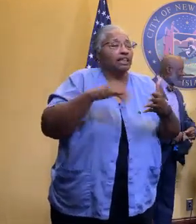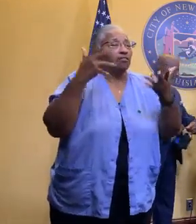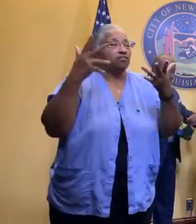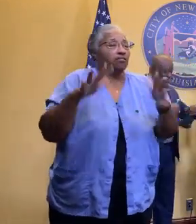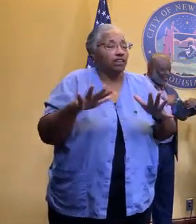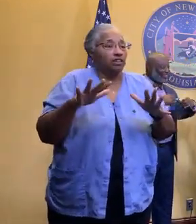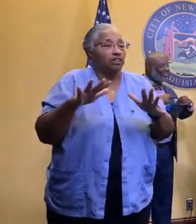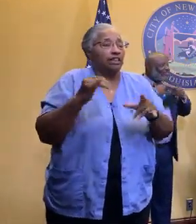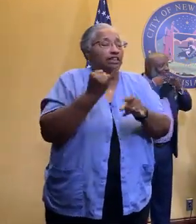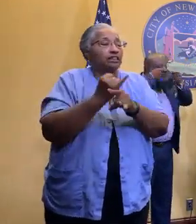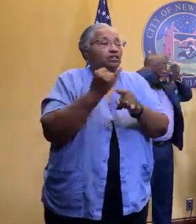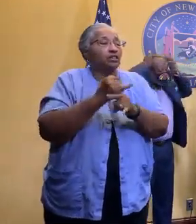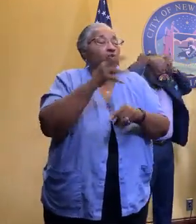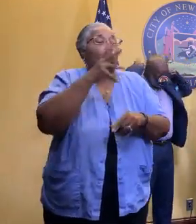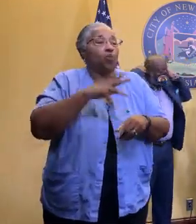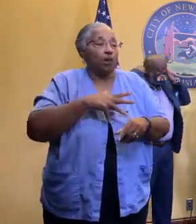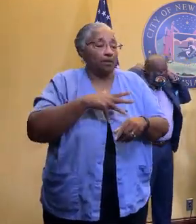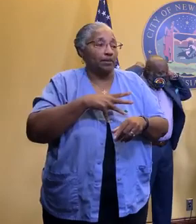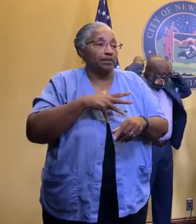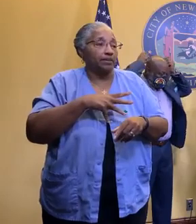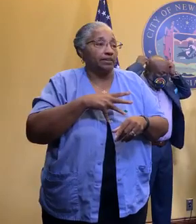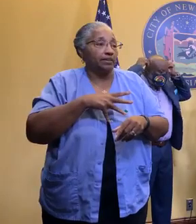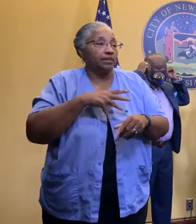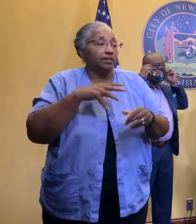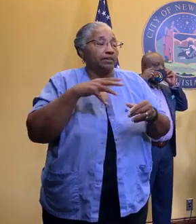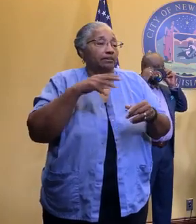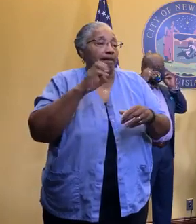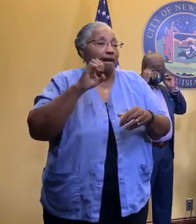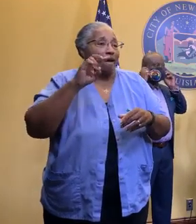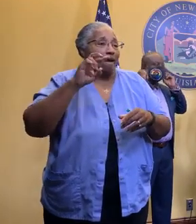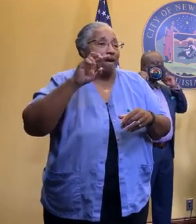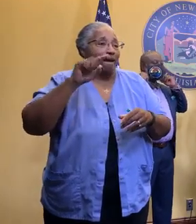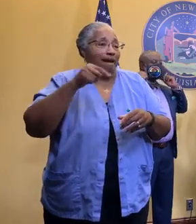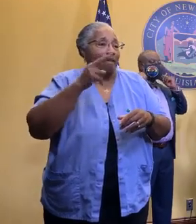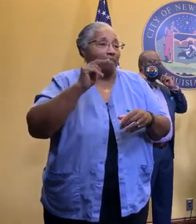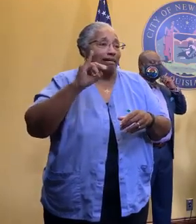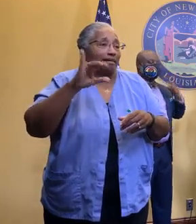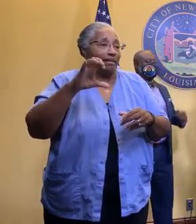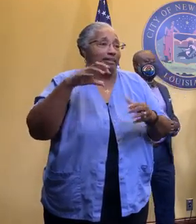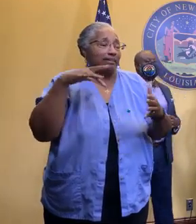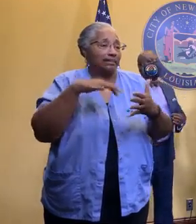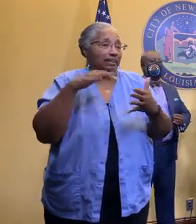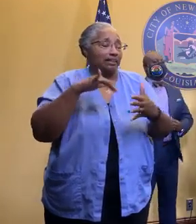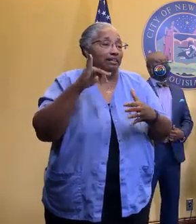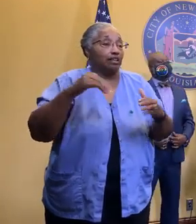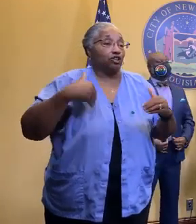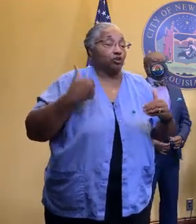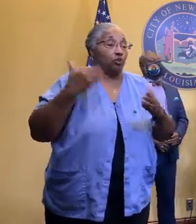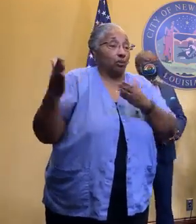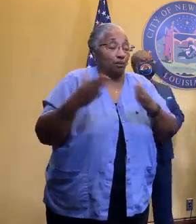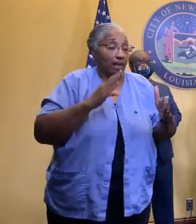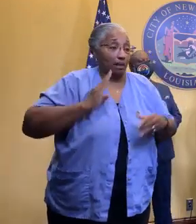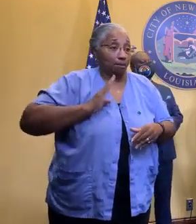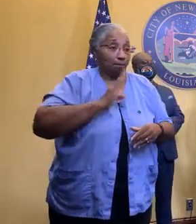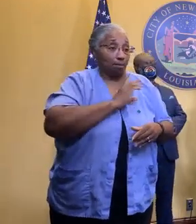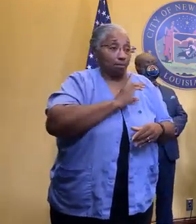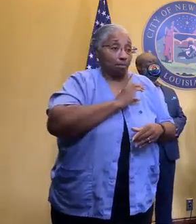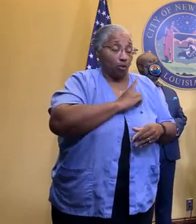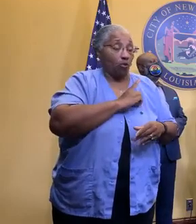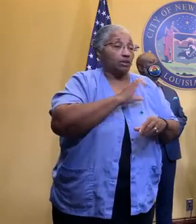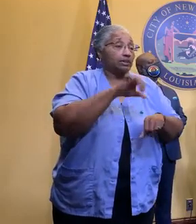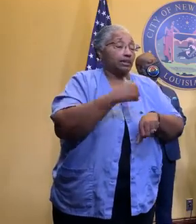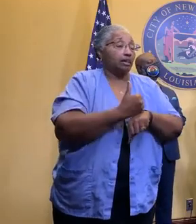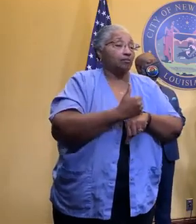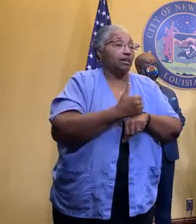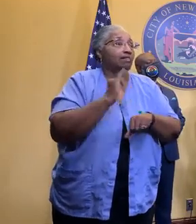Institute of Women and Ethnic Study. It's cited in the task force findings that the City and Youth Planning Board put out. And that is the exciting thing